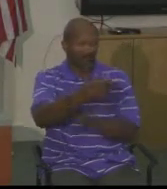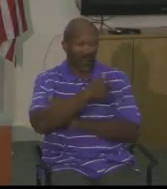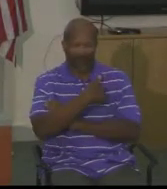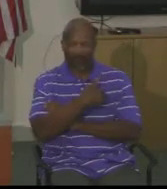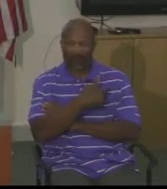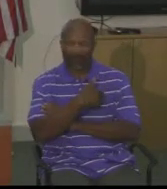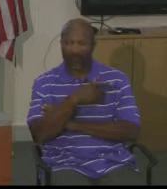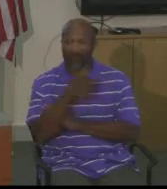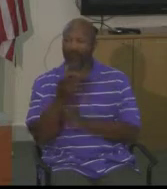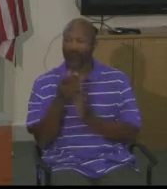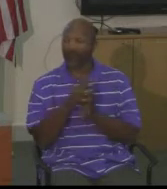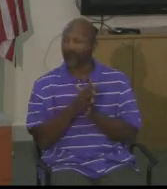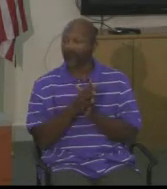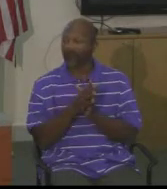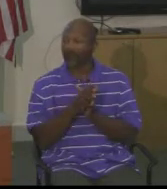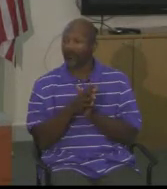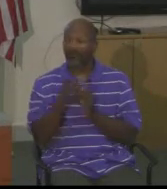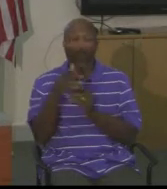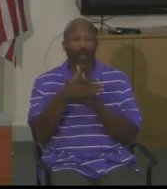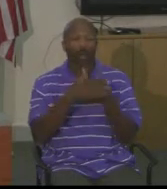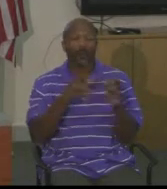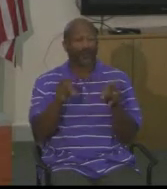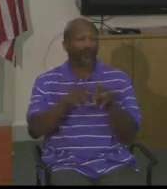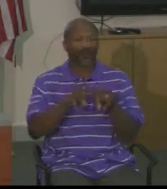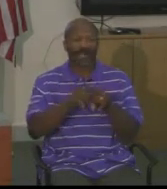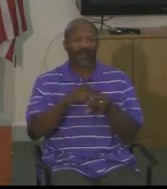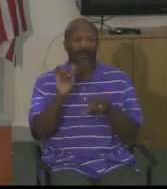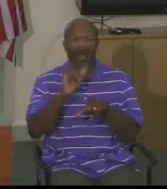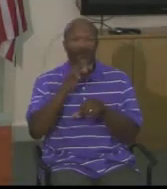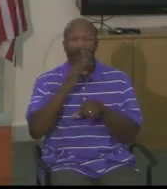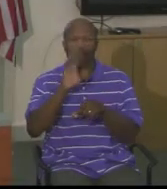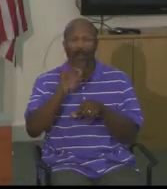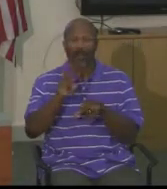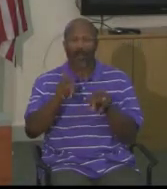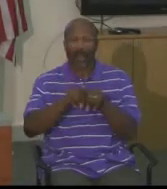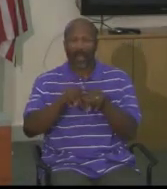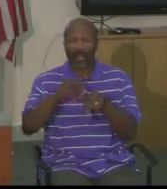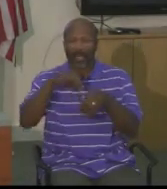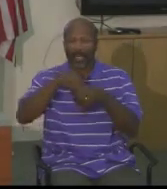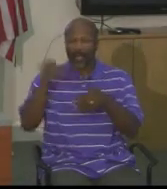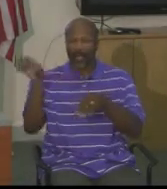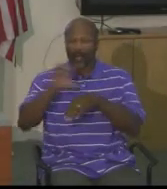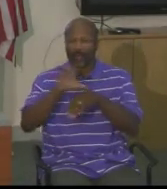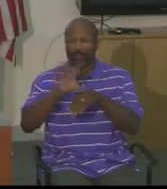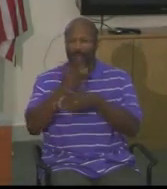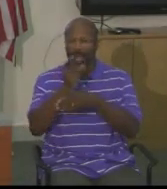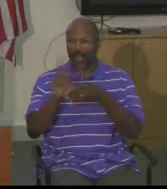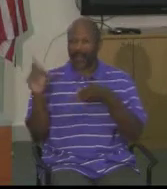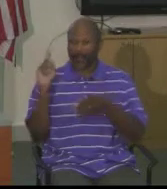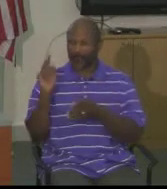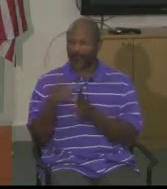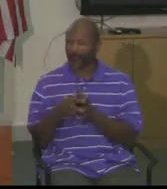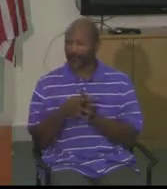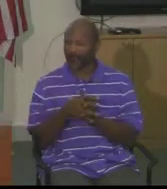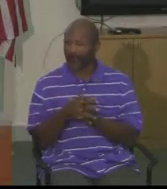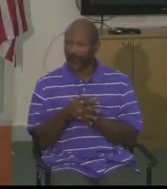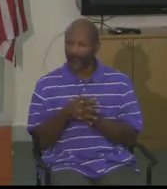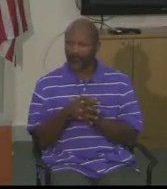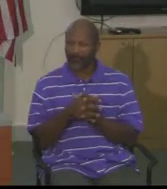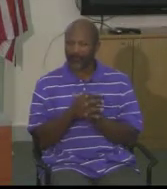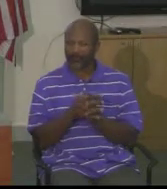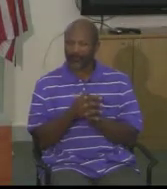basically very similar to the motherboard that was in the computer we looked at last week. Very